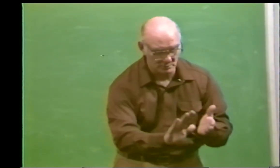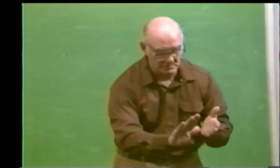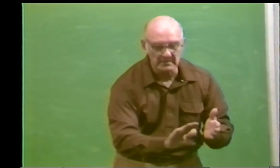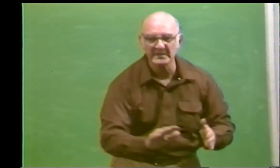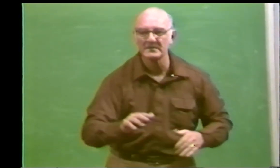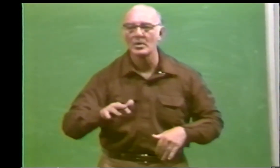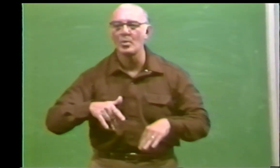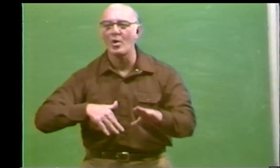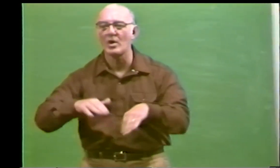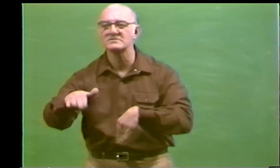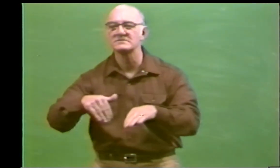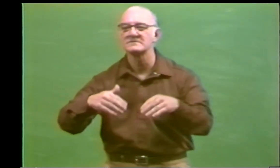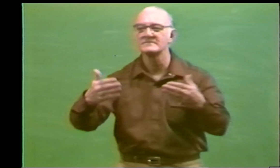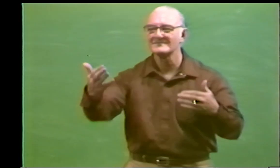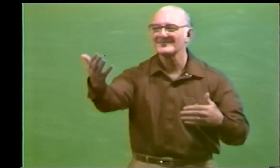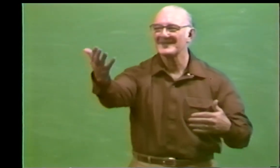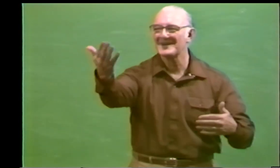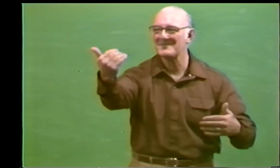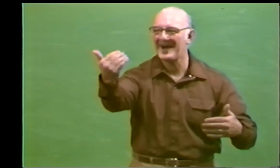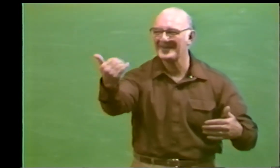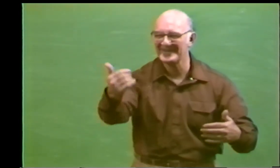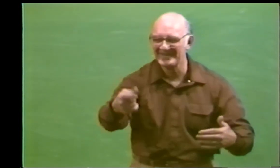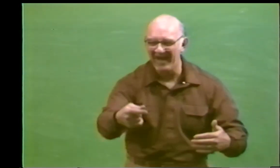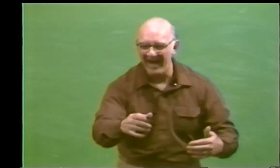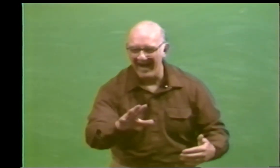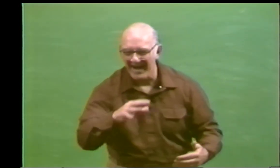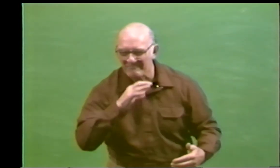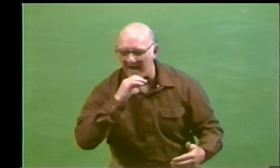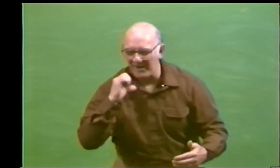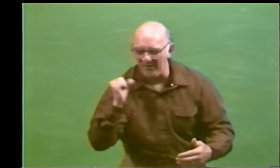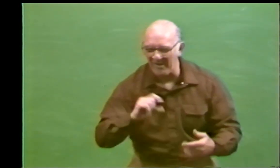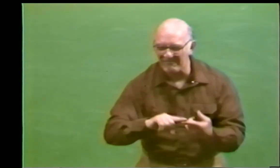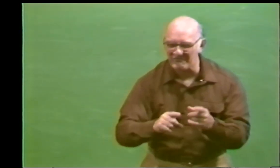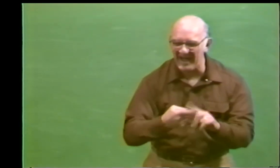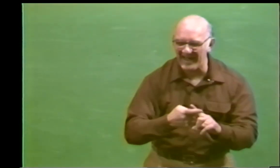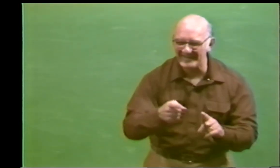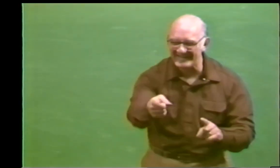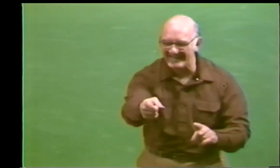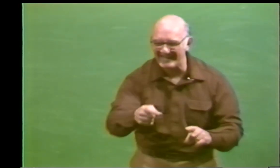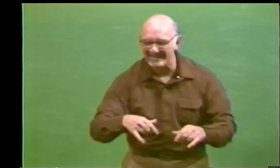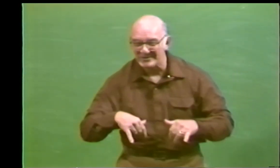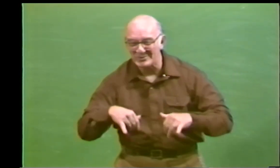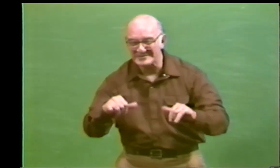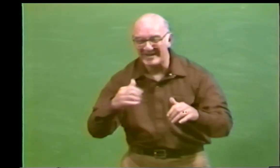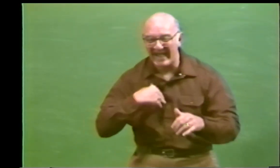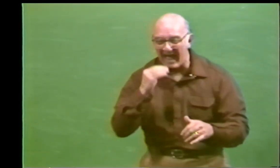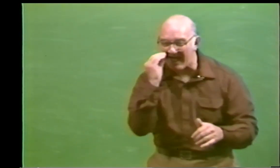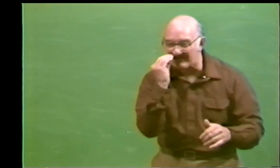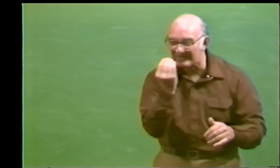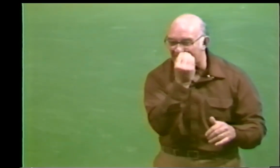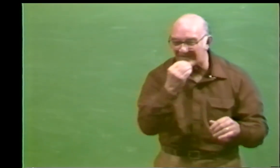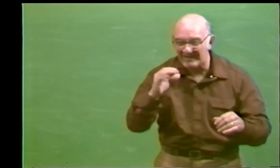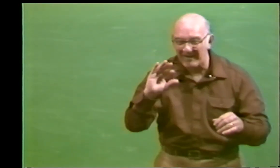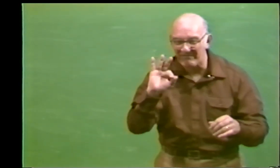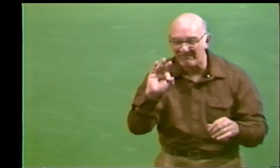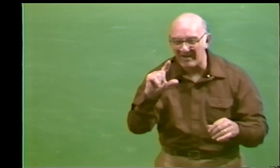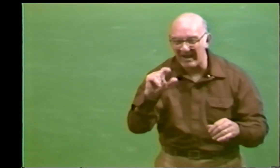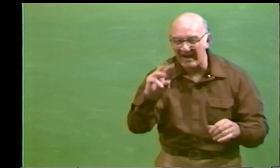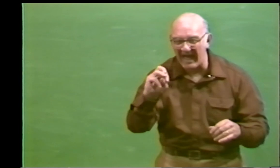excuse me. Look, come on in. My old friend here used to have a